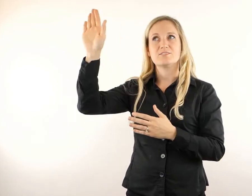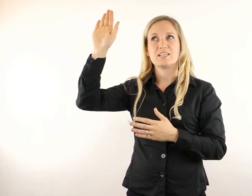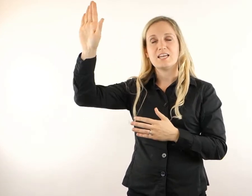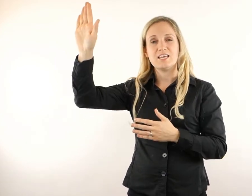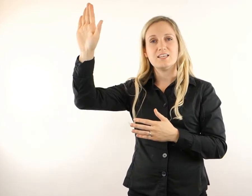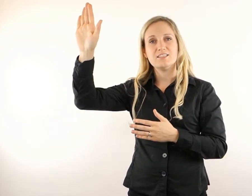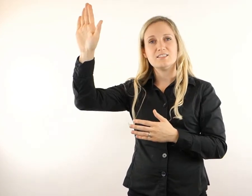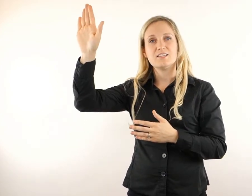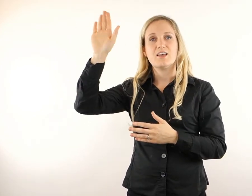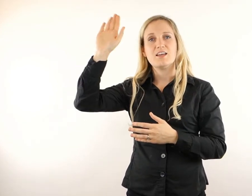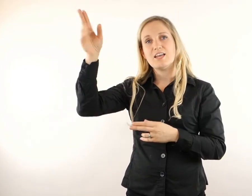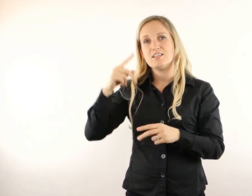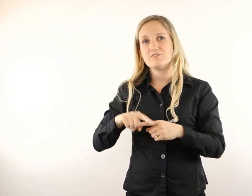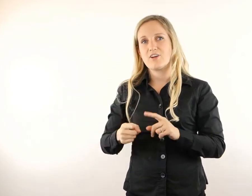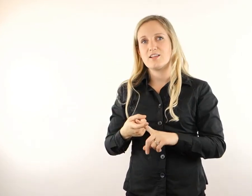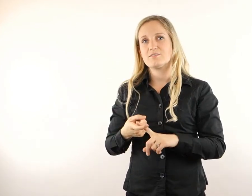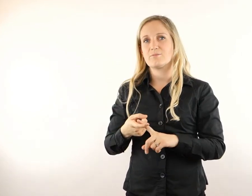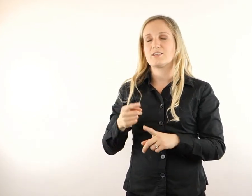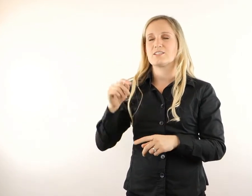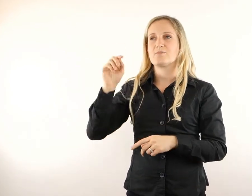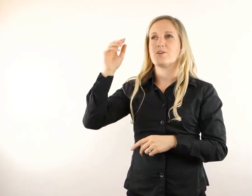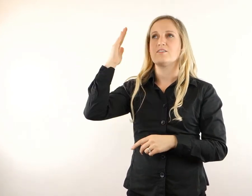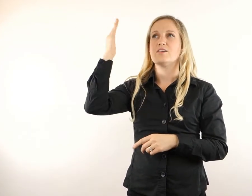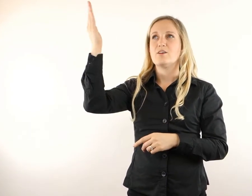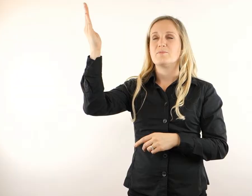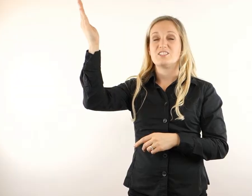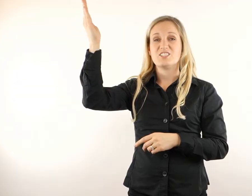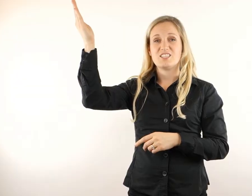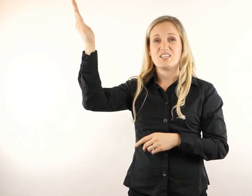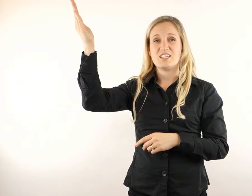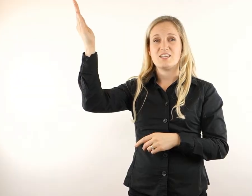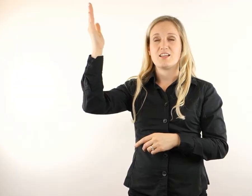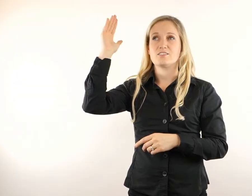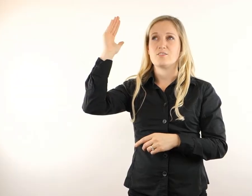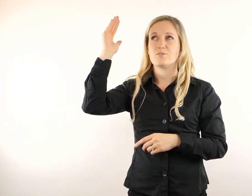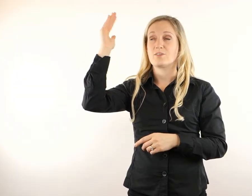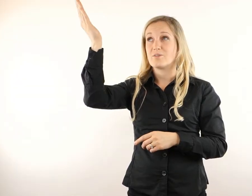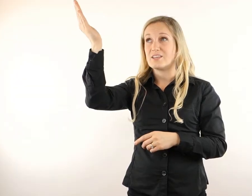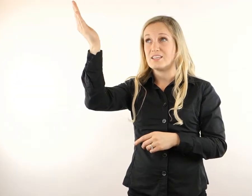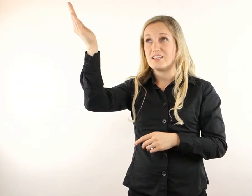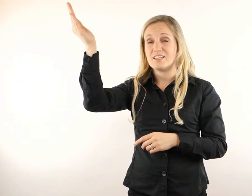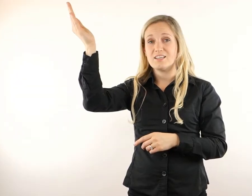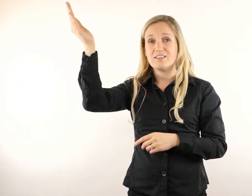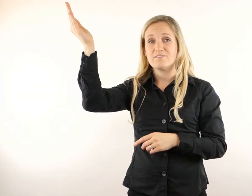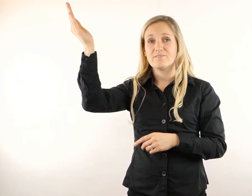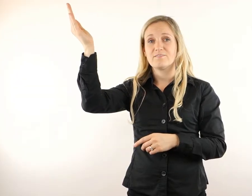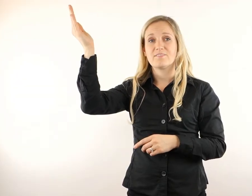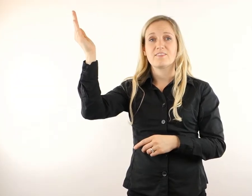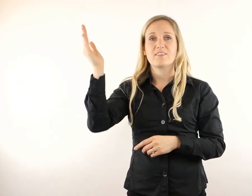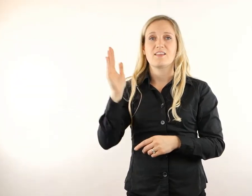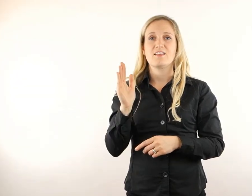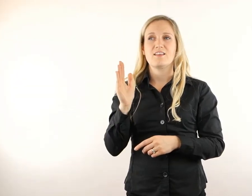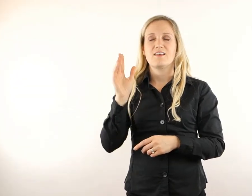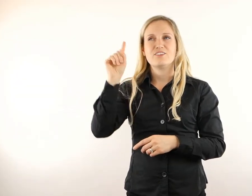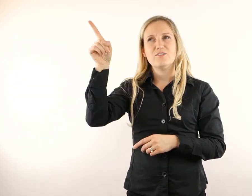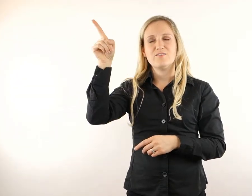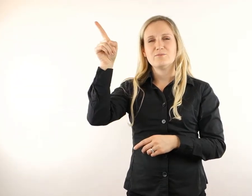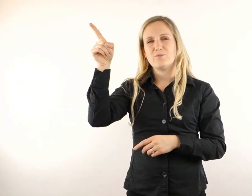like his friends when we get to that part. But it's just he. And so we go he. You don't ever